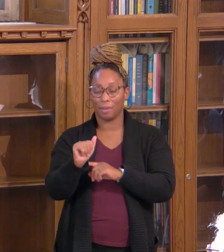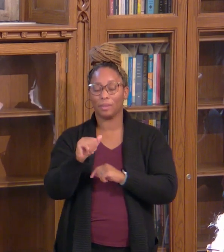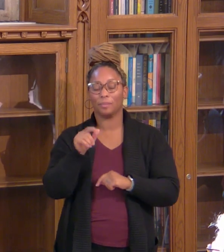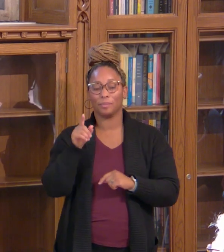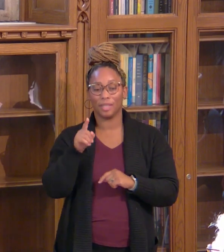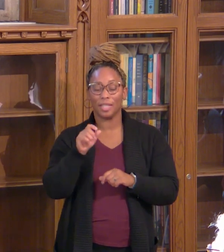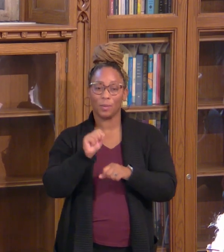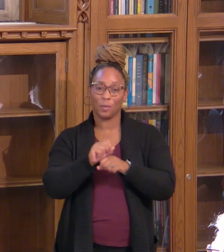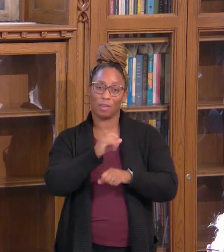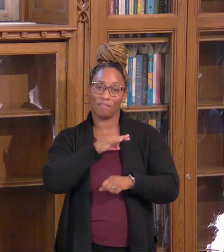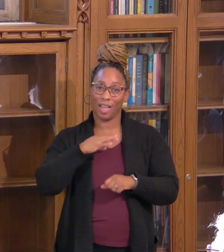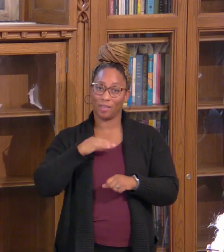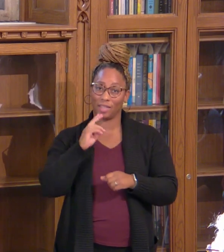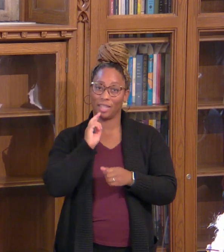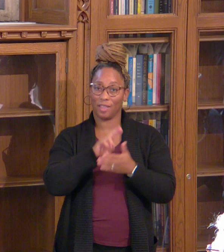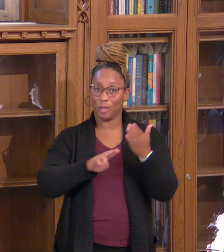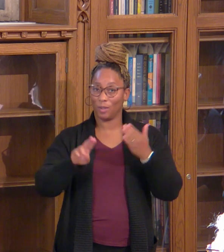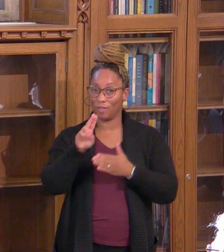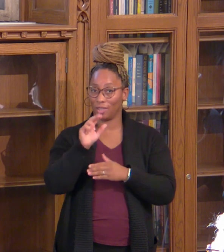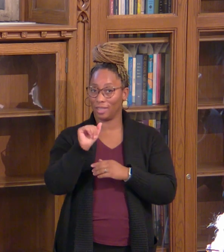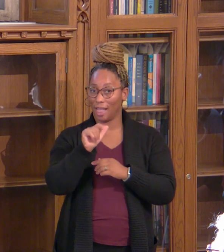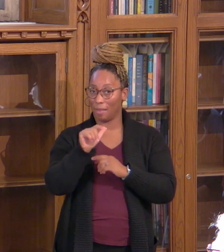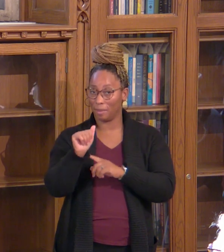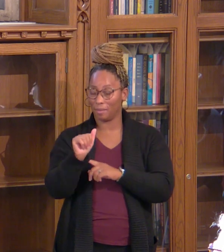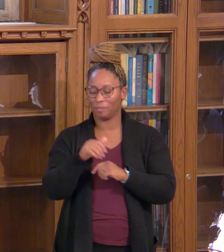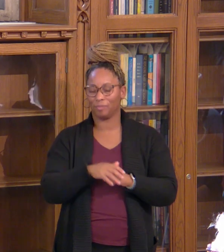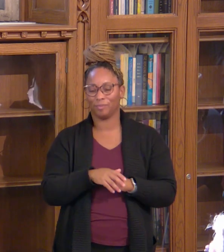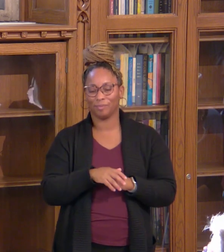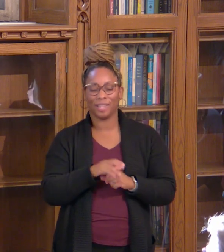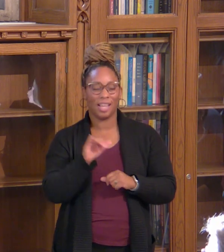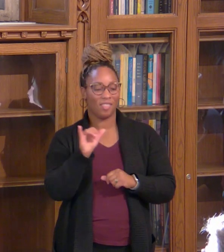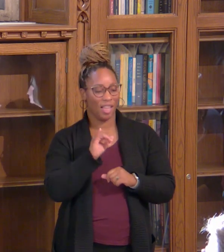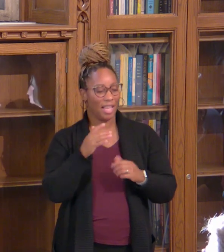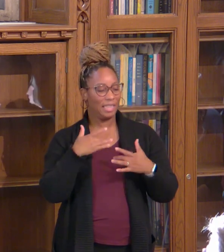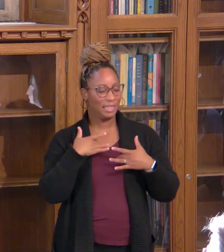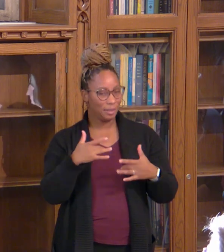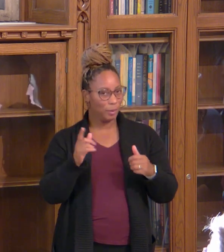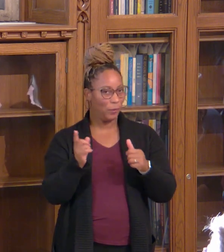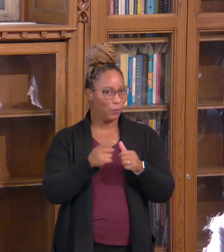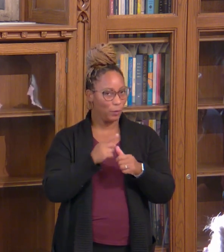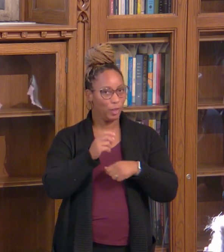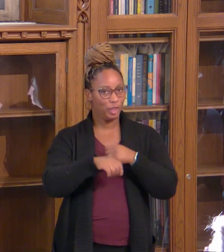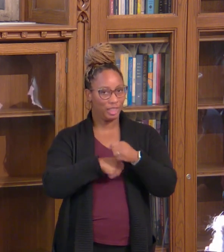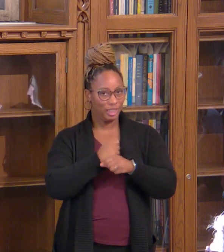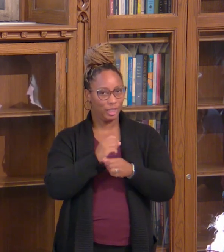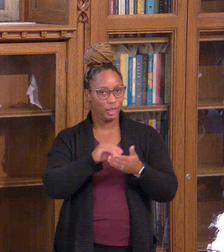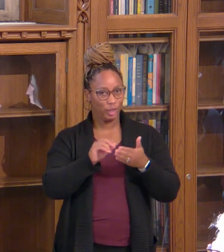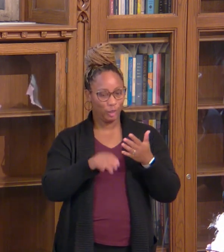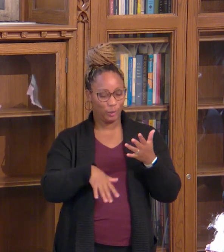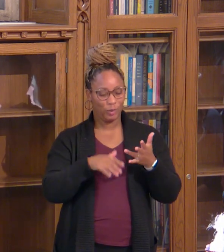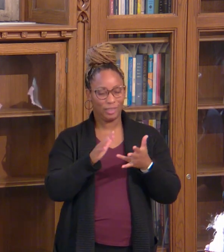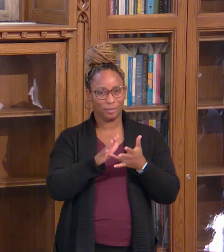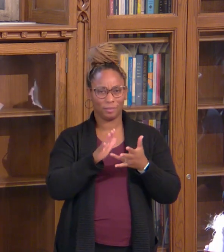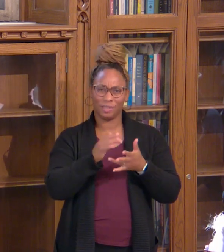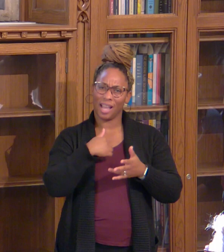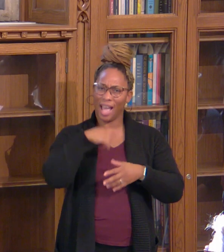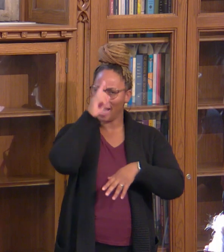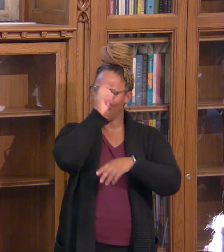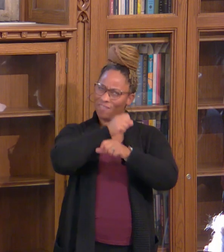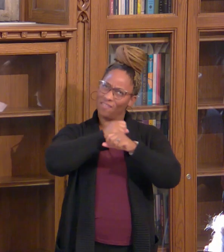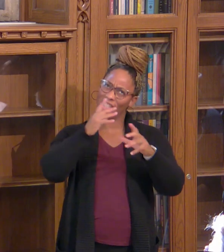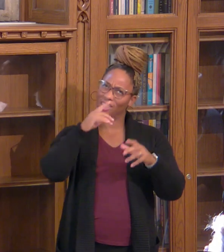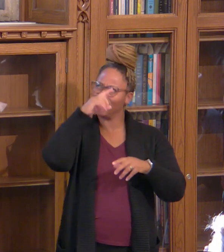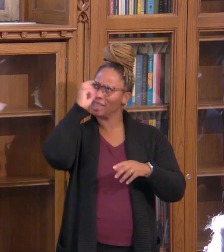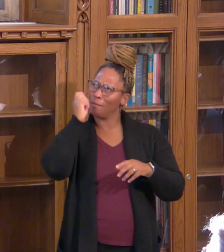University of Alabama like a typical first year student I envisioned a summer of little